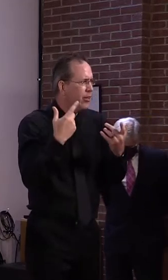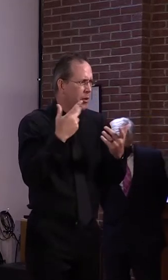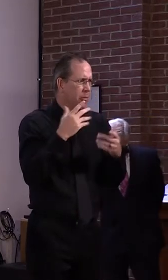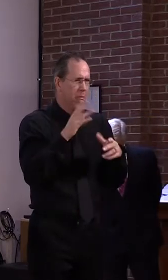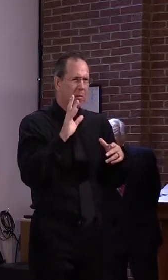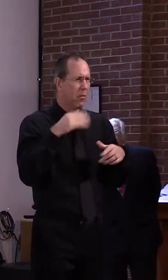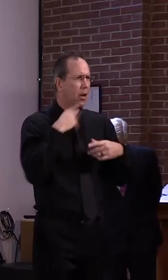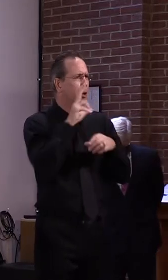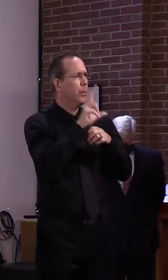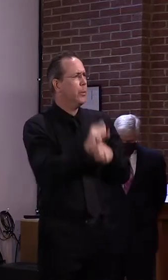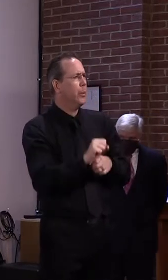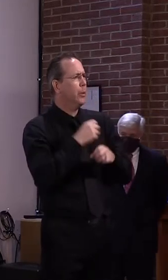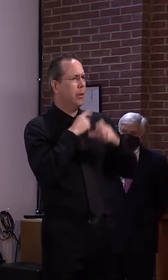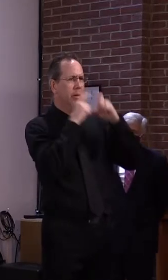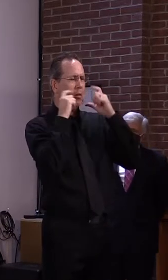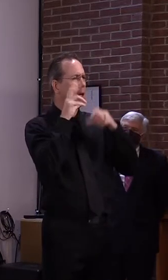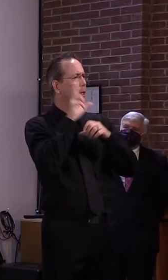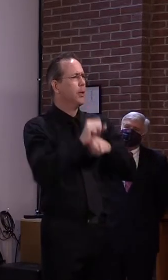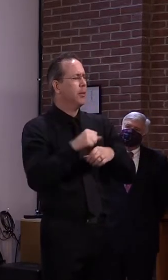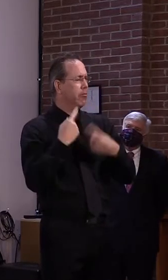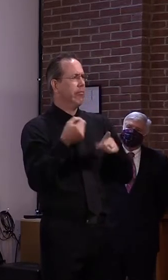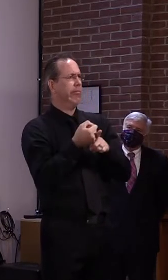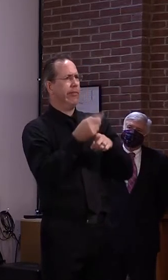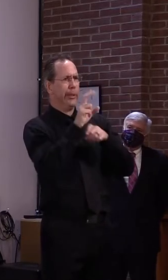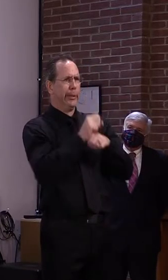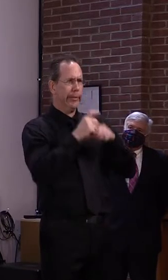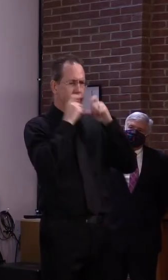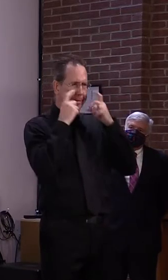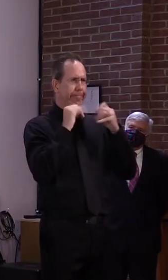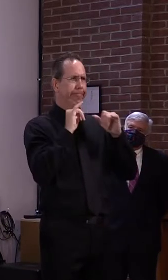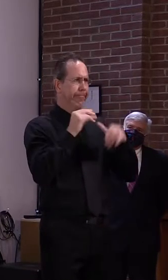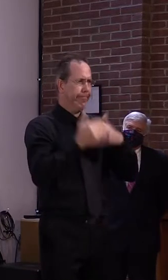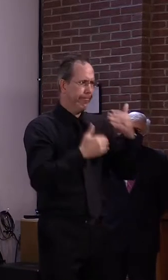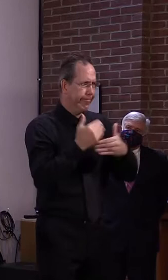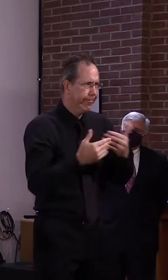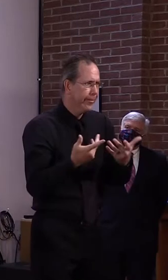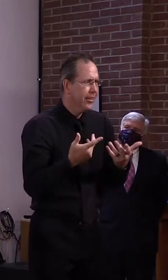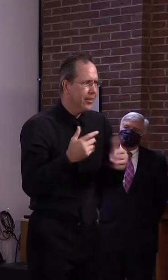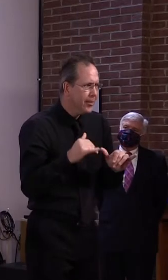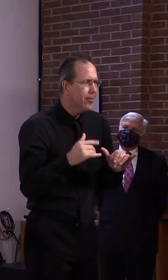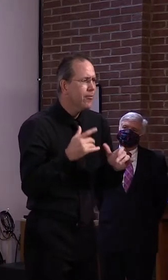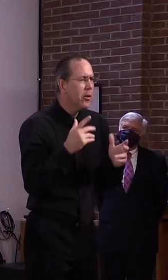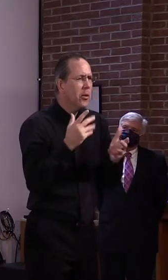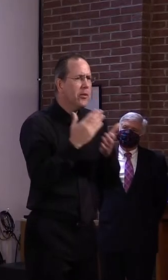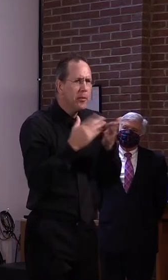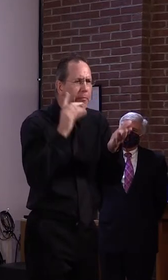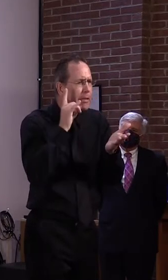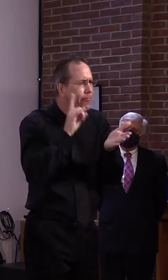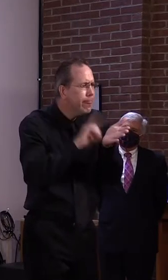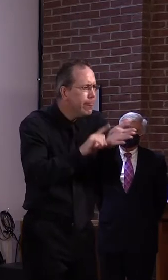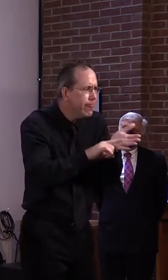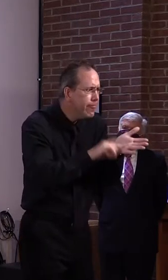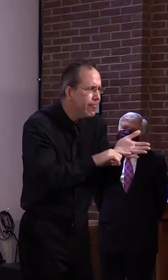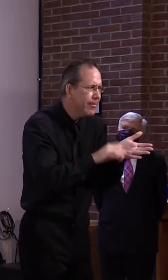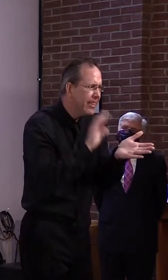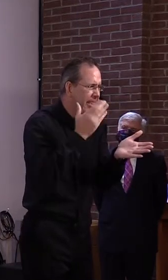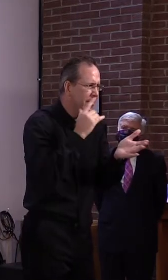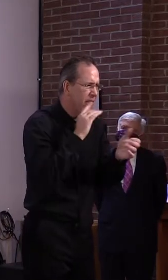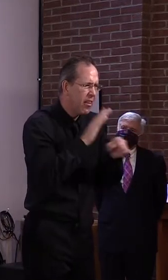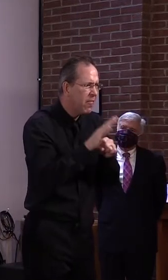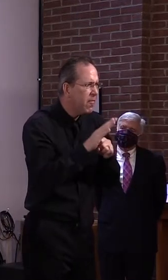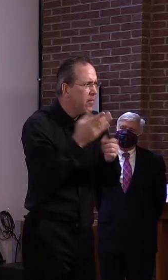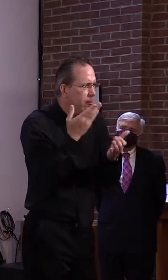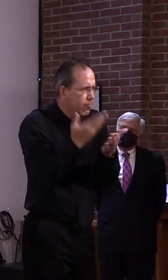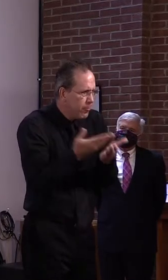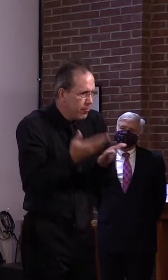in any kind of physical activity. So on this one, as the governor's kind of indicated, we know the